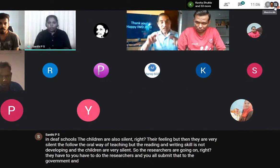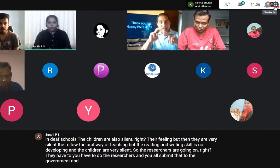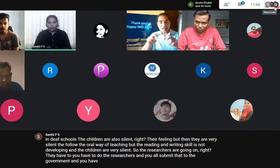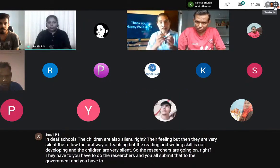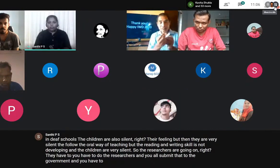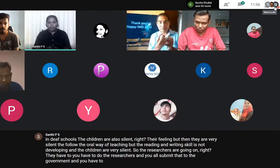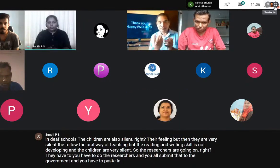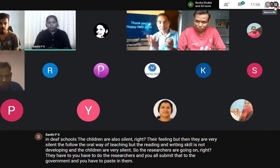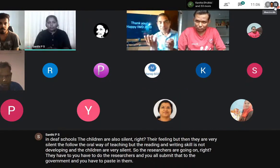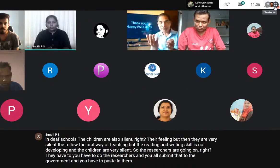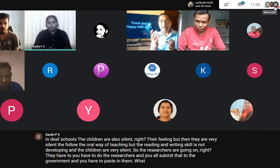is this?